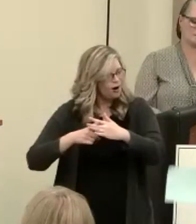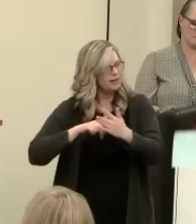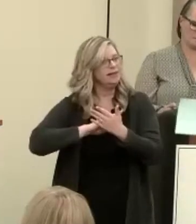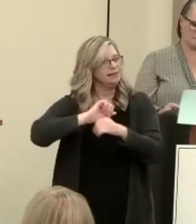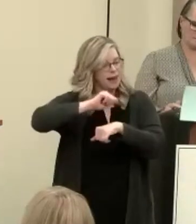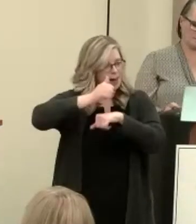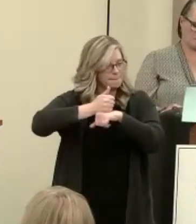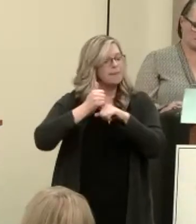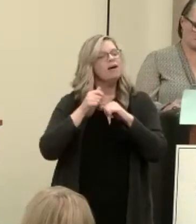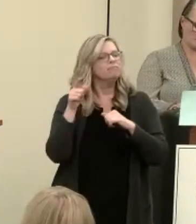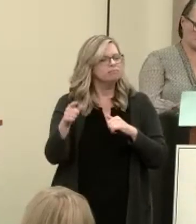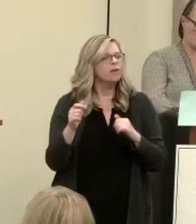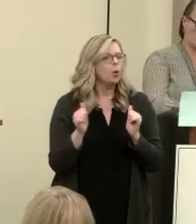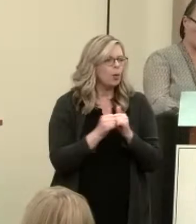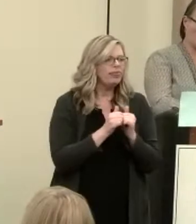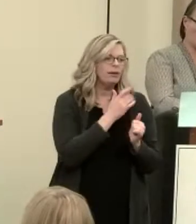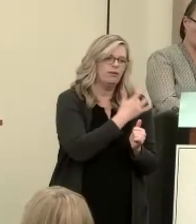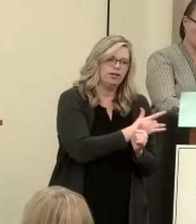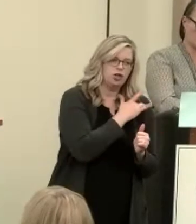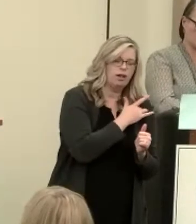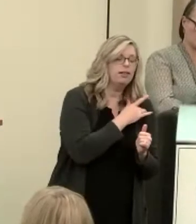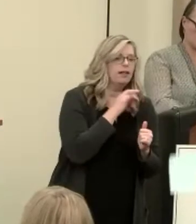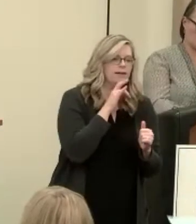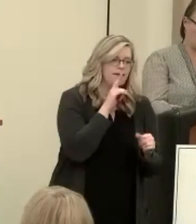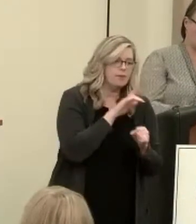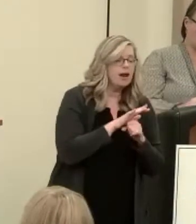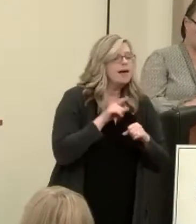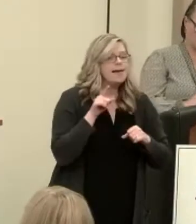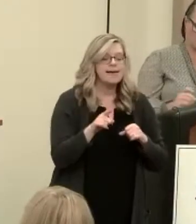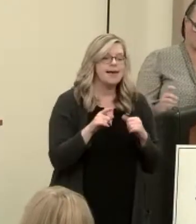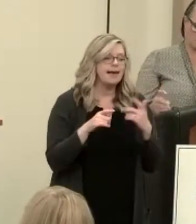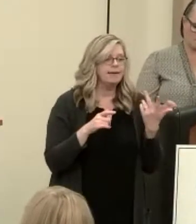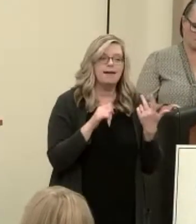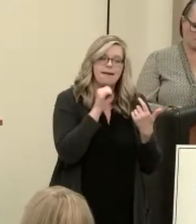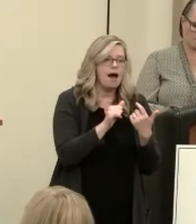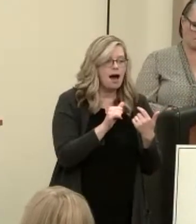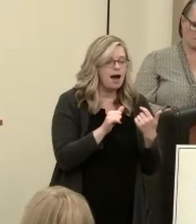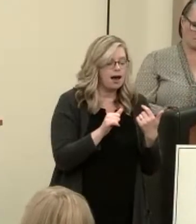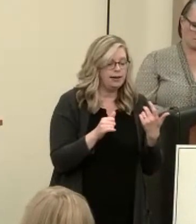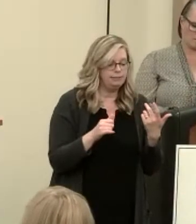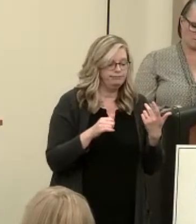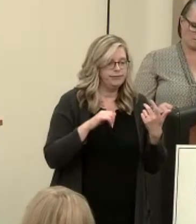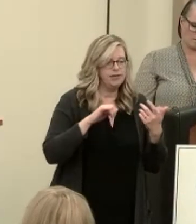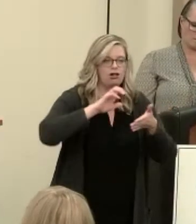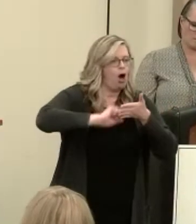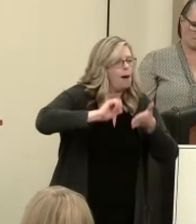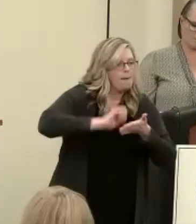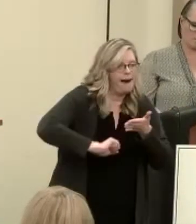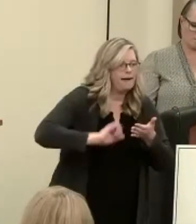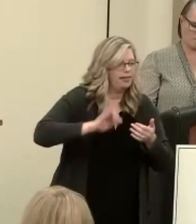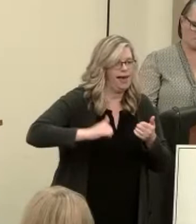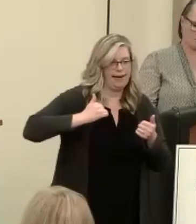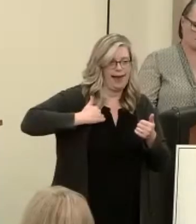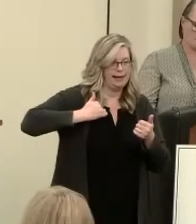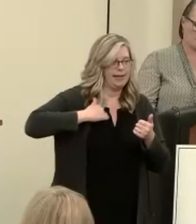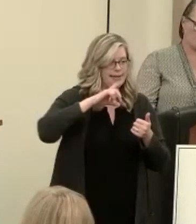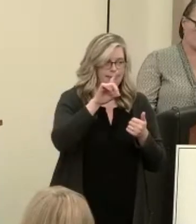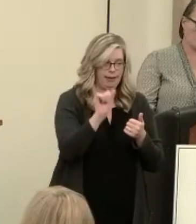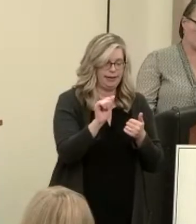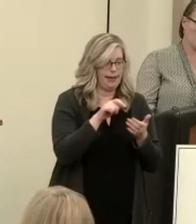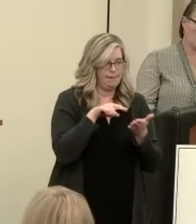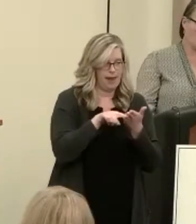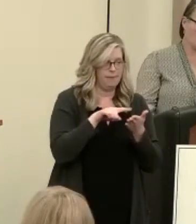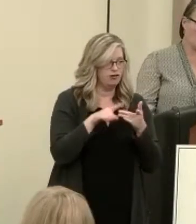government, and the PC party commits to neither directly or indirectly clawing back those Canada Disability Benefit payments from